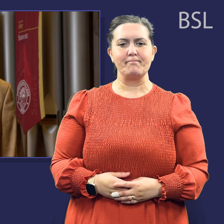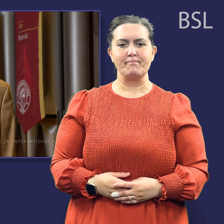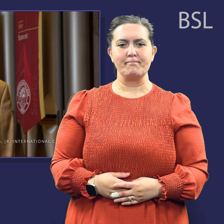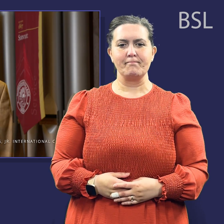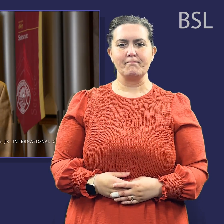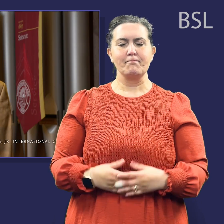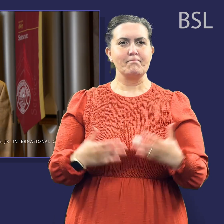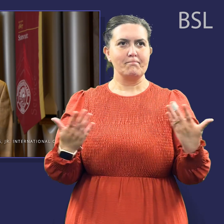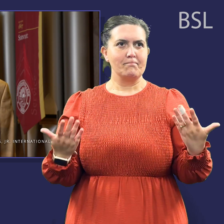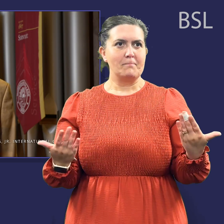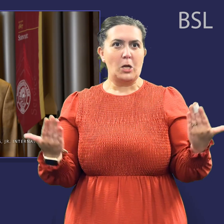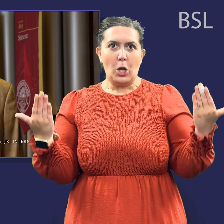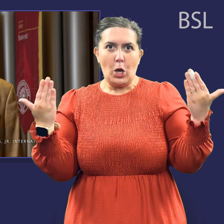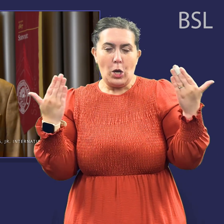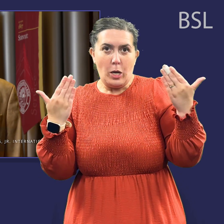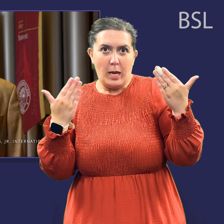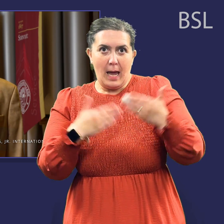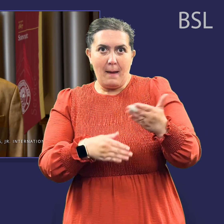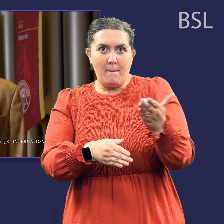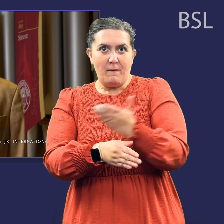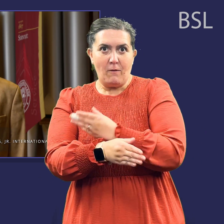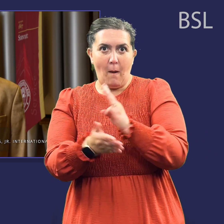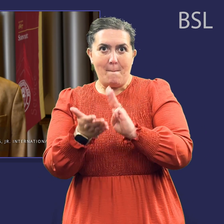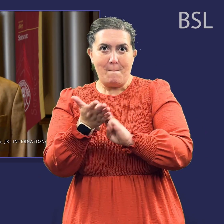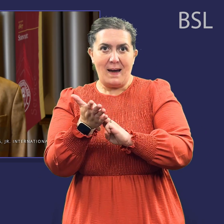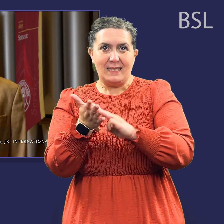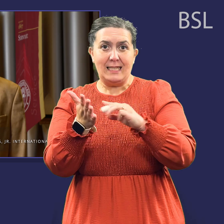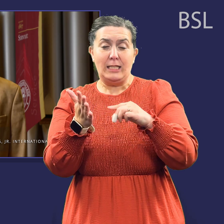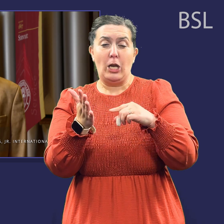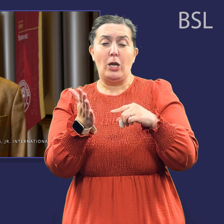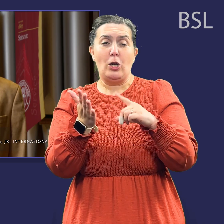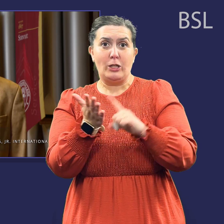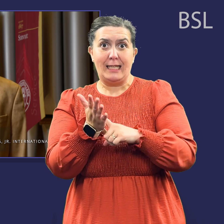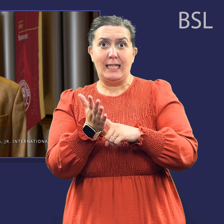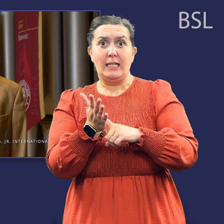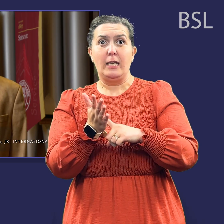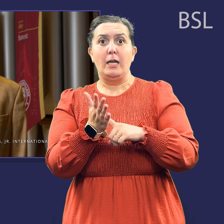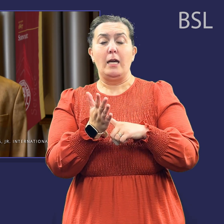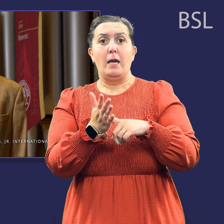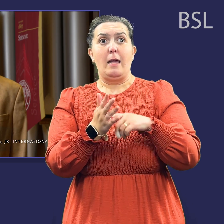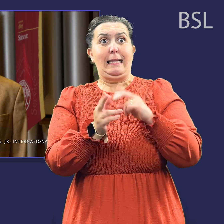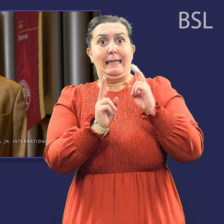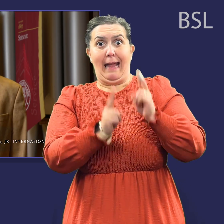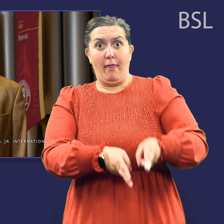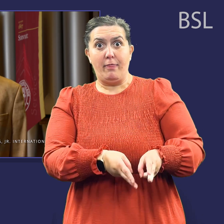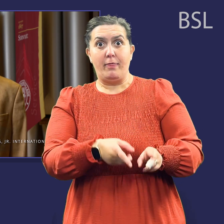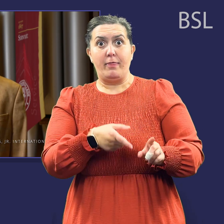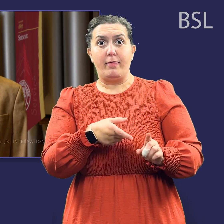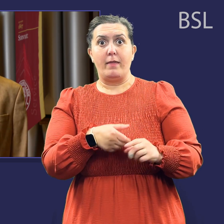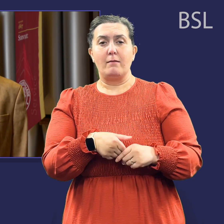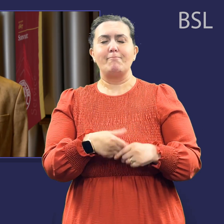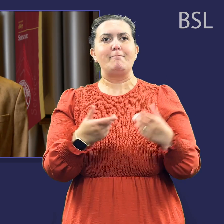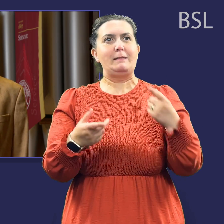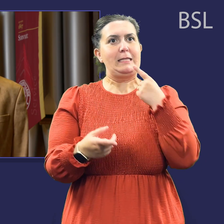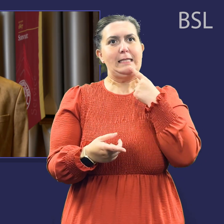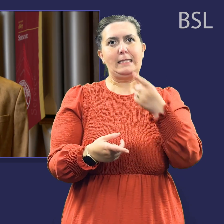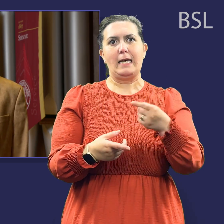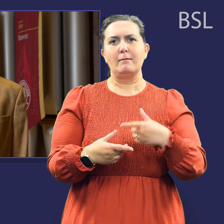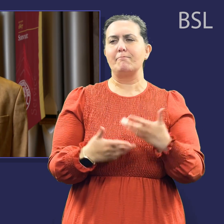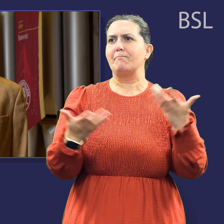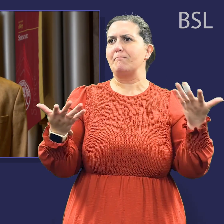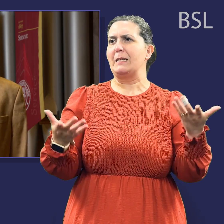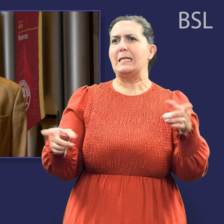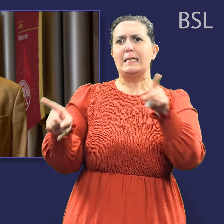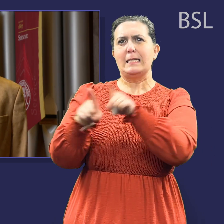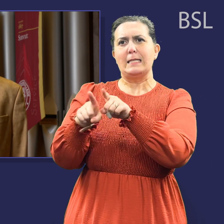gozaimasu. On the night before Martin Luther King Jr.'s ascension, he said, like anyone, I would like